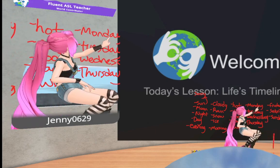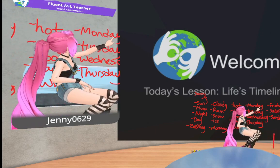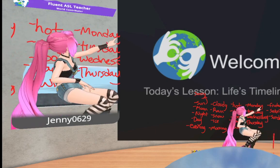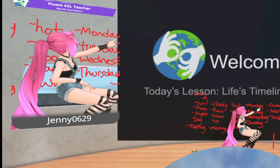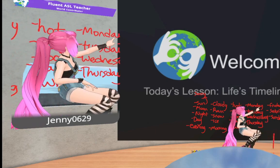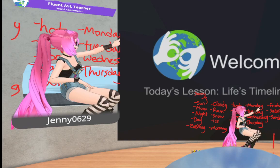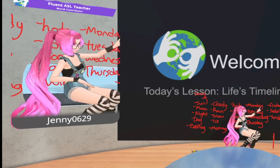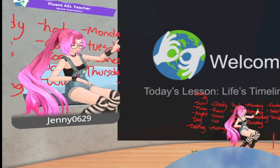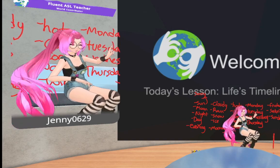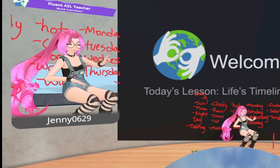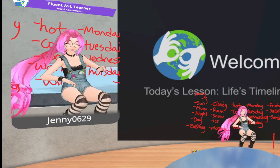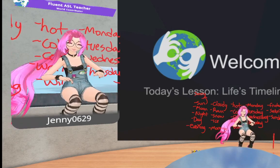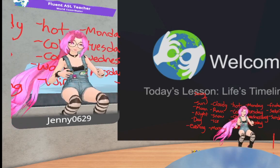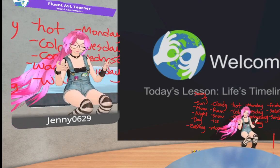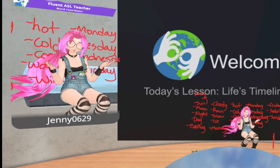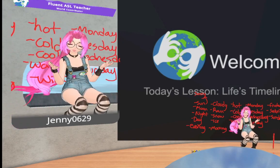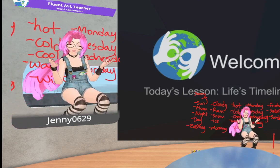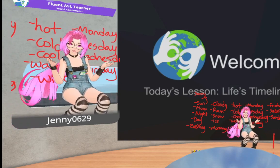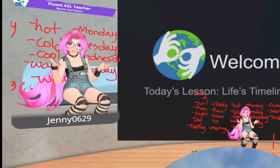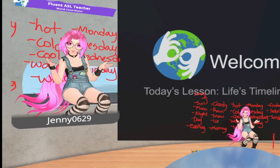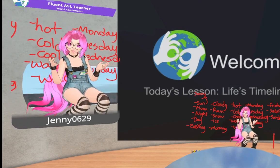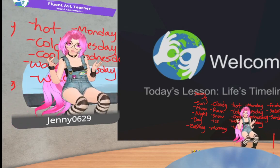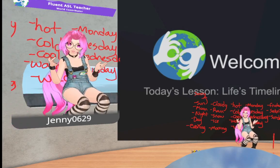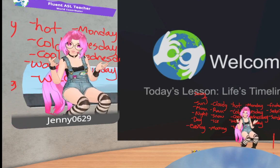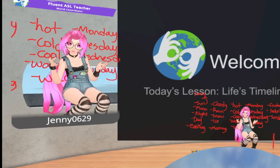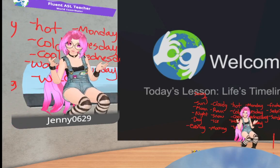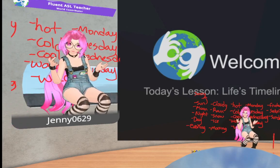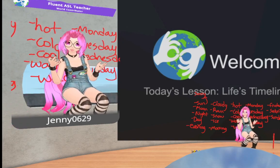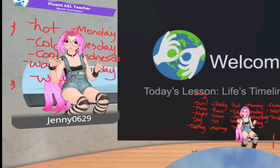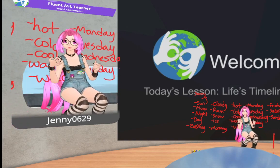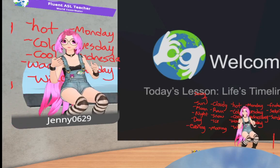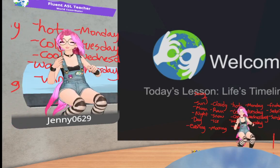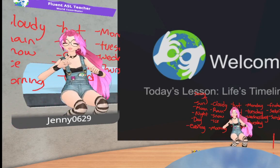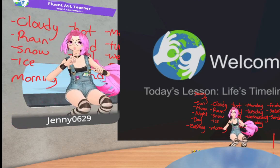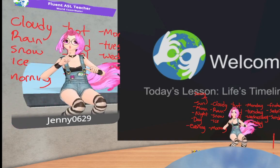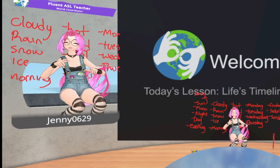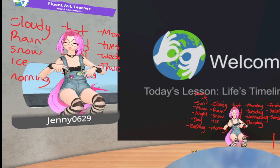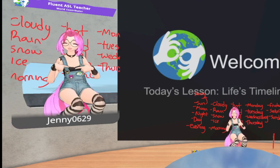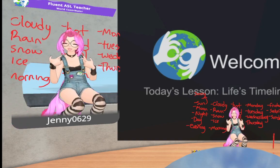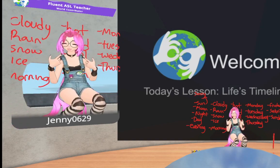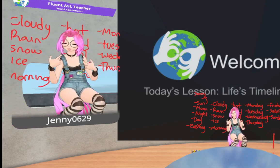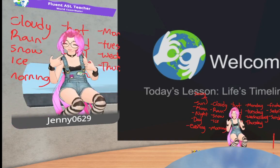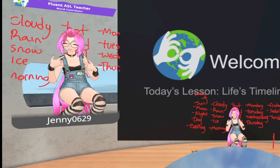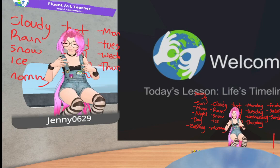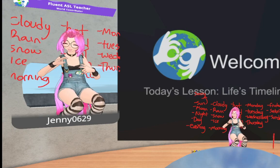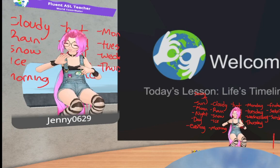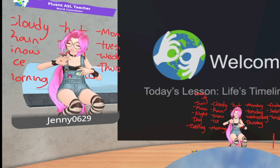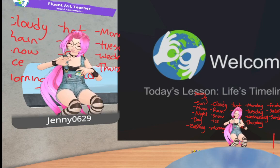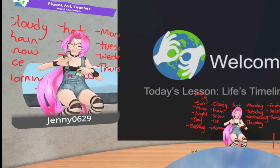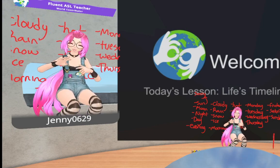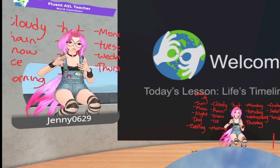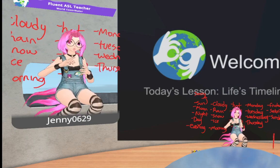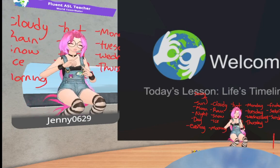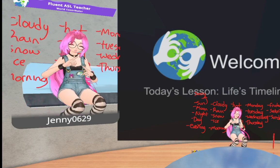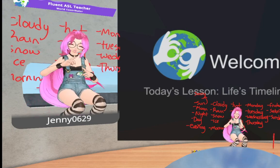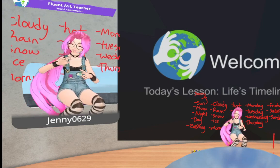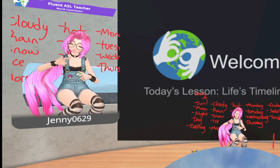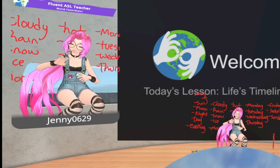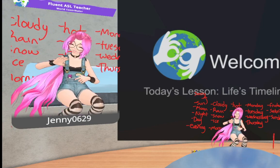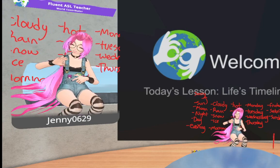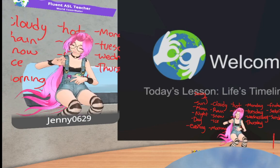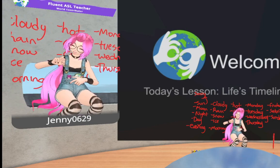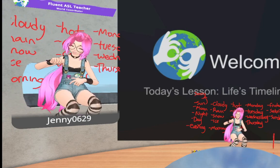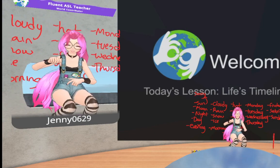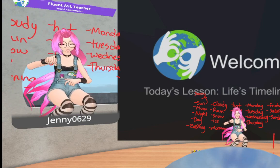start with Monday. You know how to sign M, okay? So in real life, when we sign M,